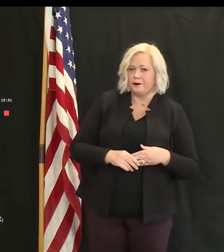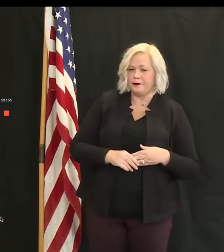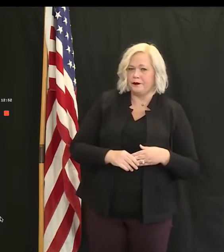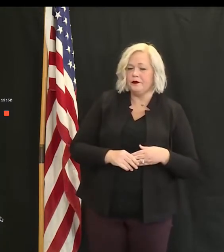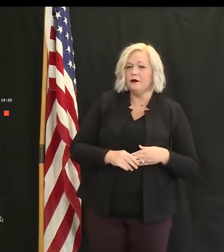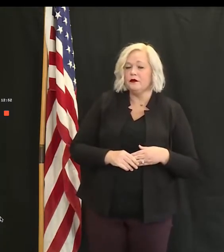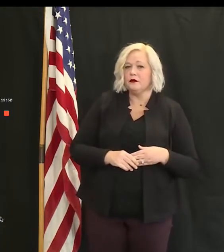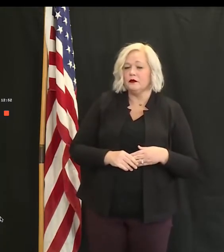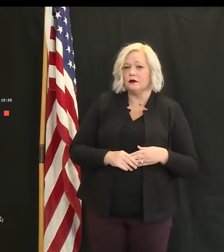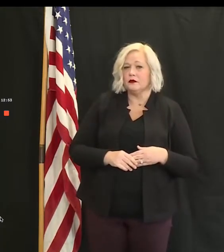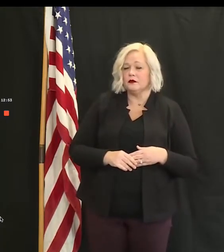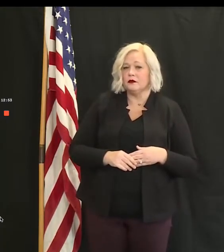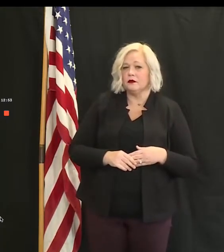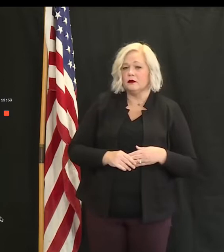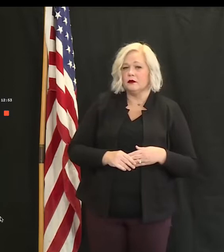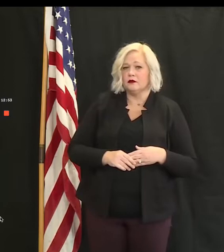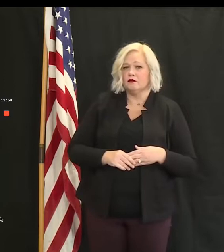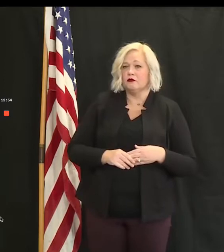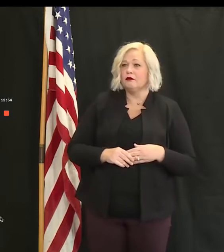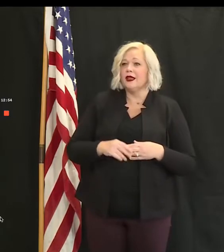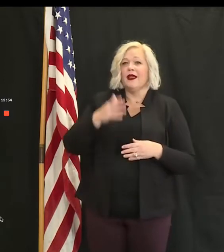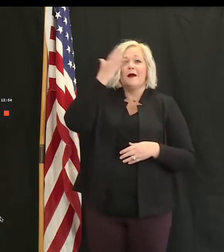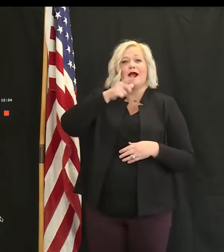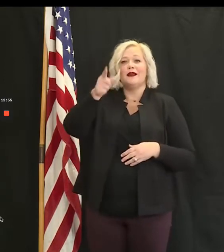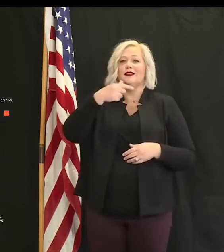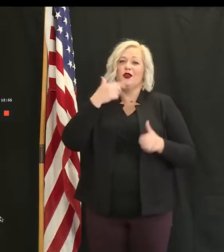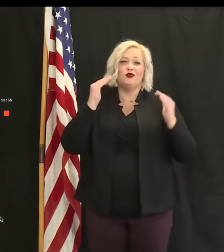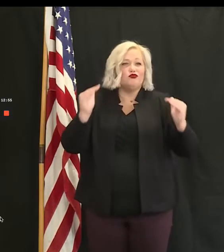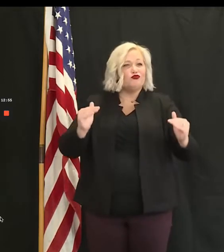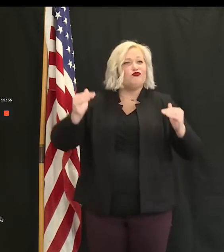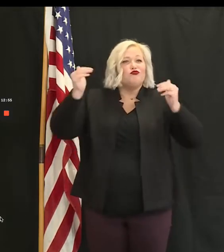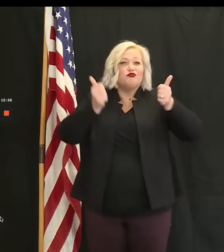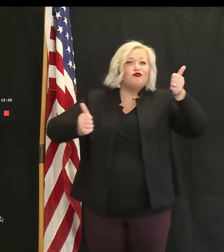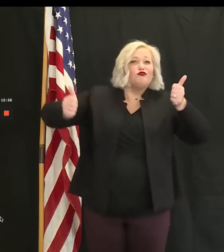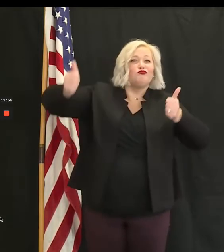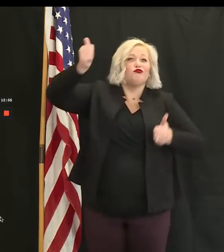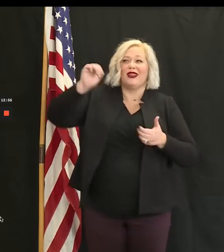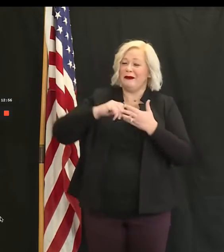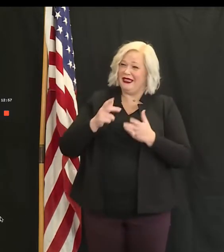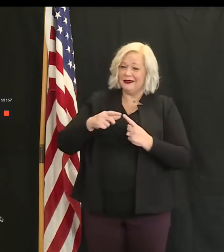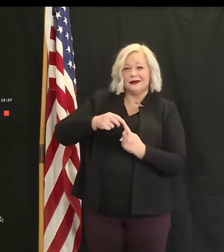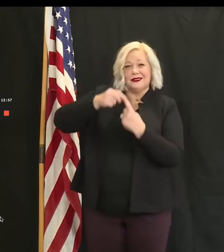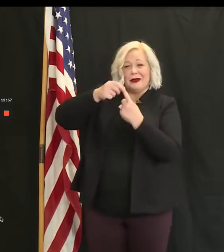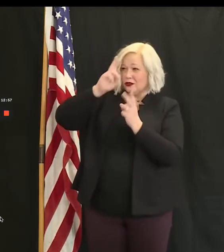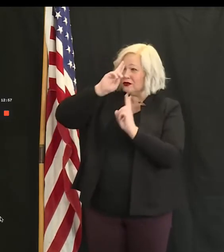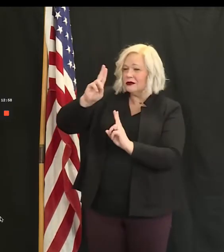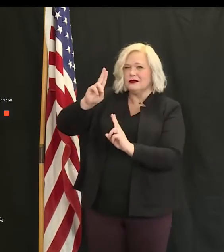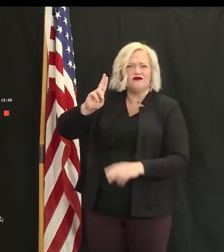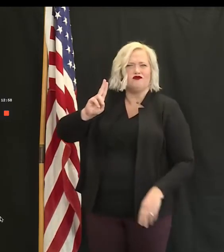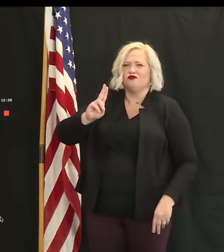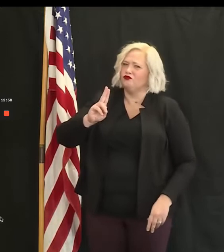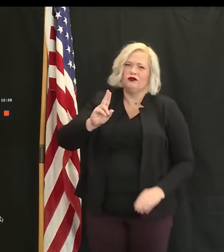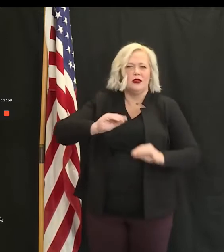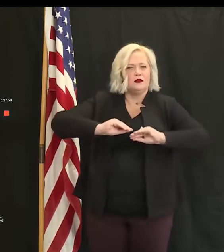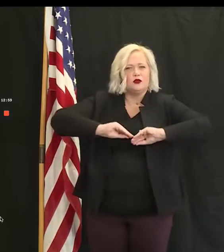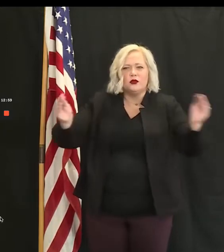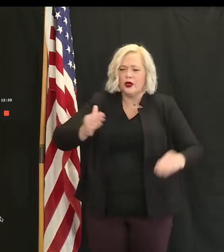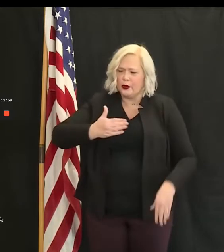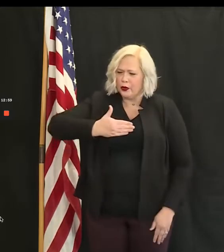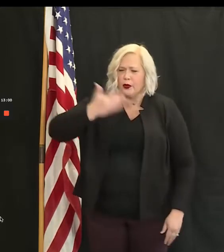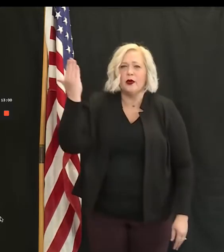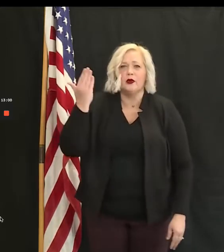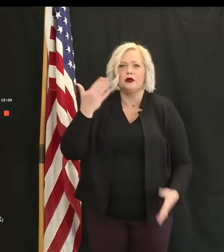There are no velvet ropes in our criminal justice system. Nobody, no matter how